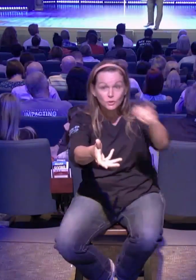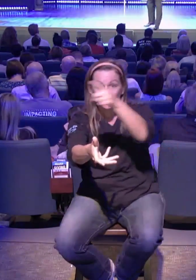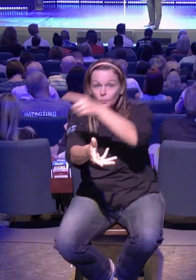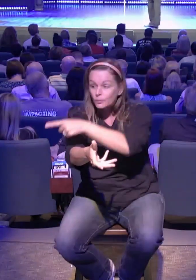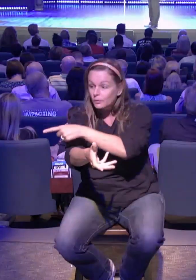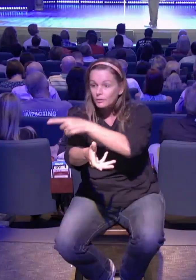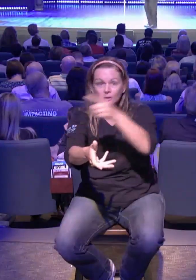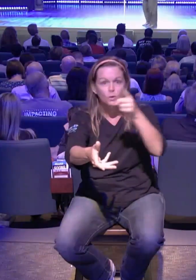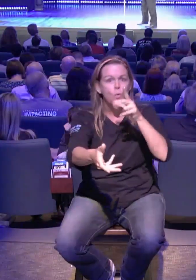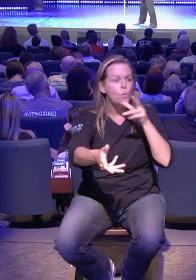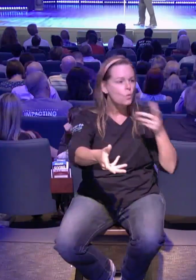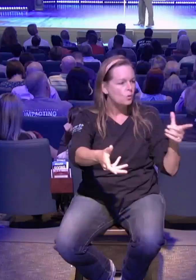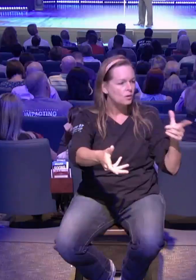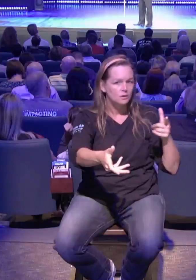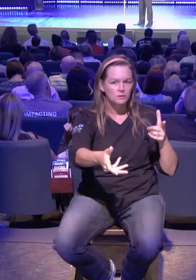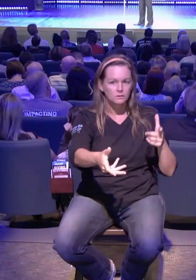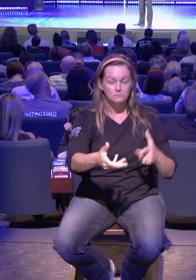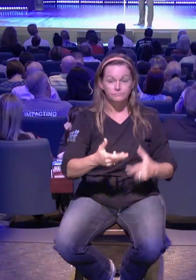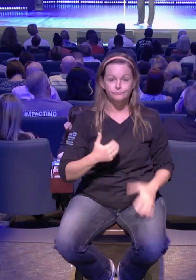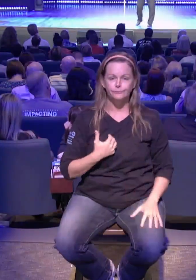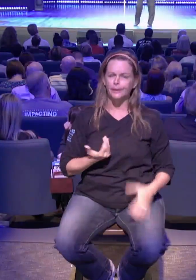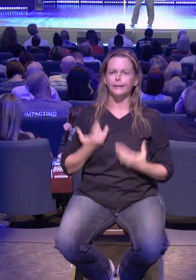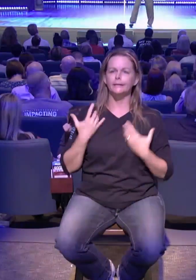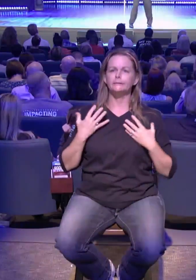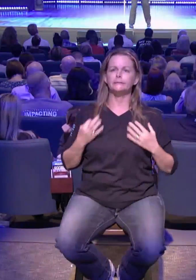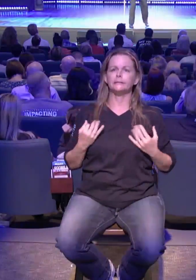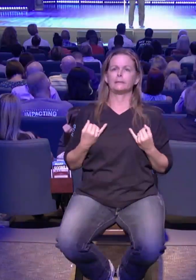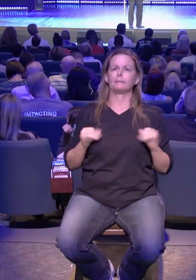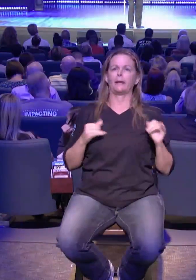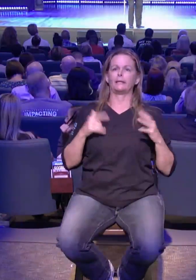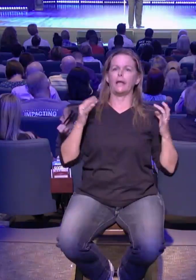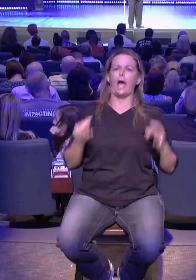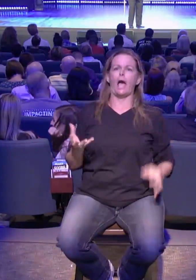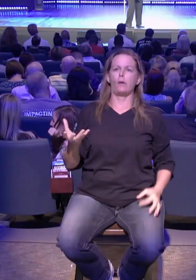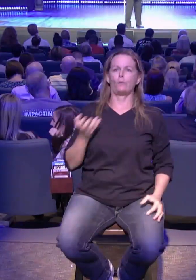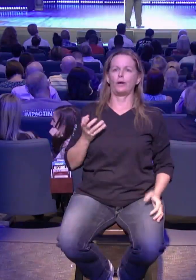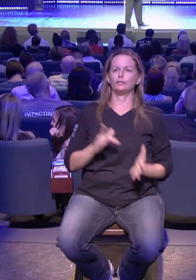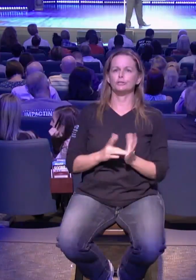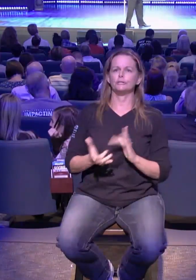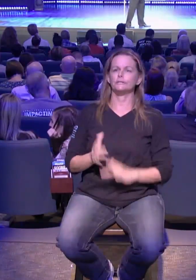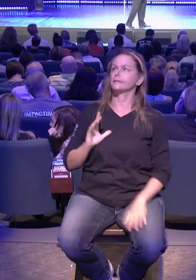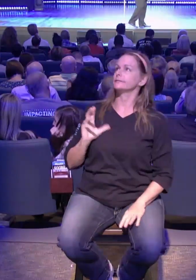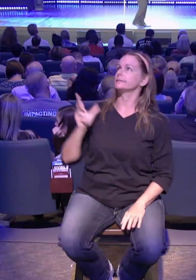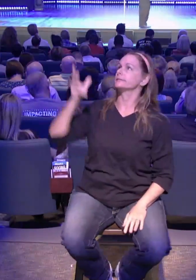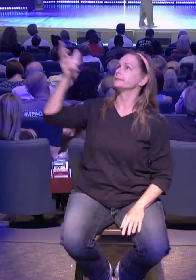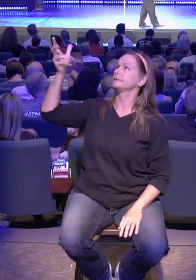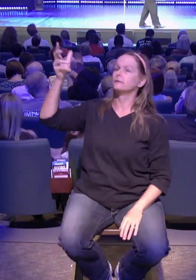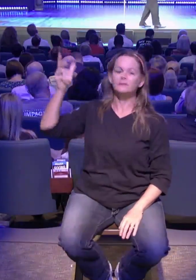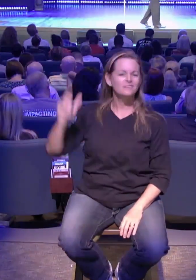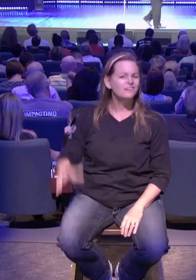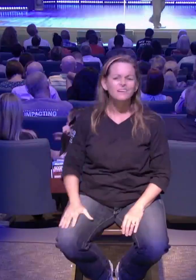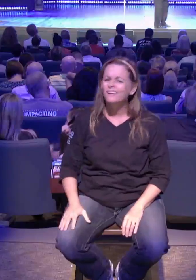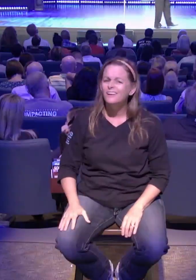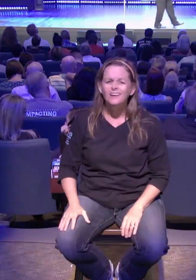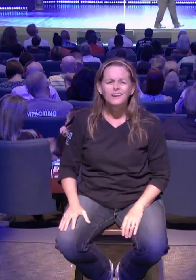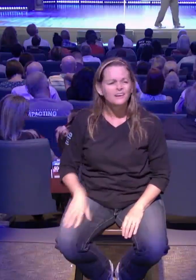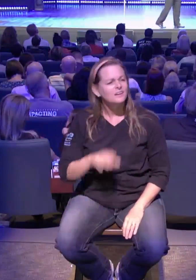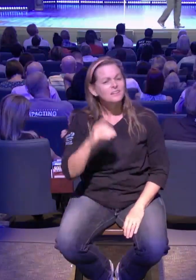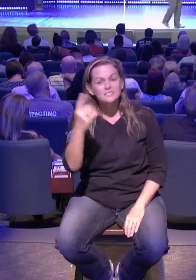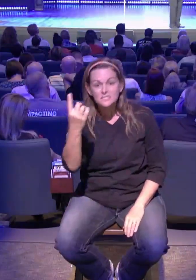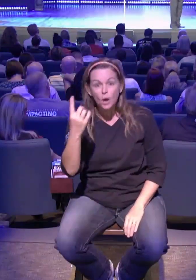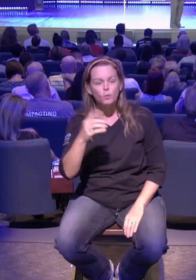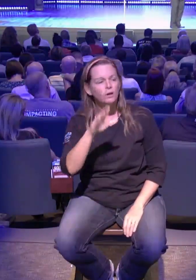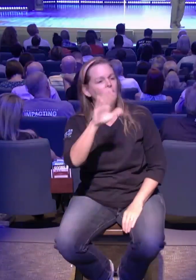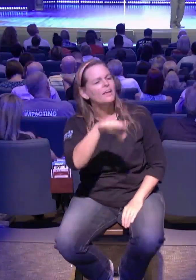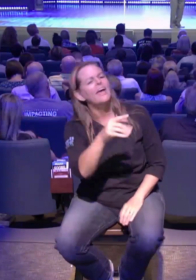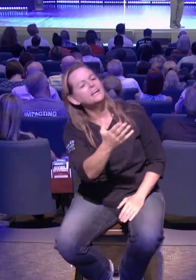tell you what, none of us came to Jesus on our own. Someone was there interceding for us. Somebody's faith was believing for us. Someone was